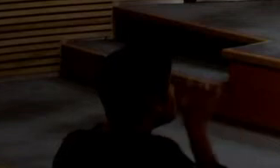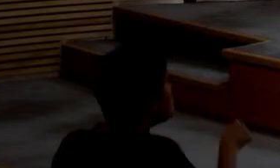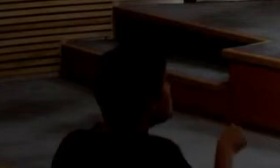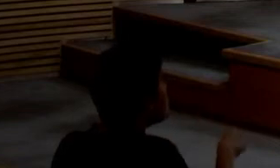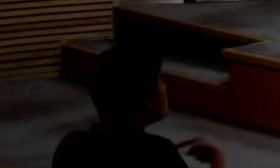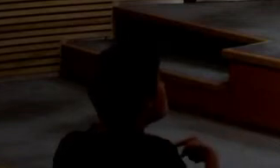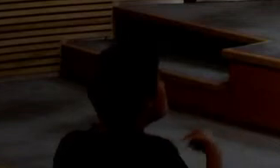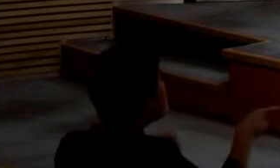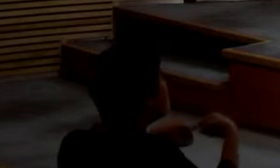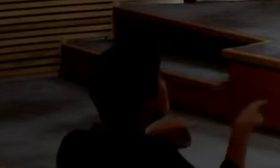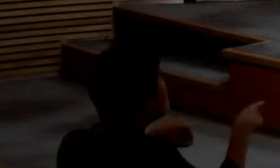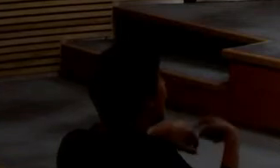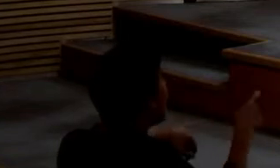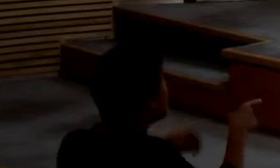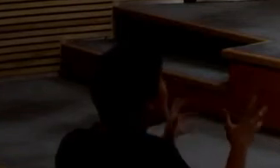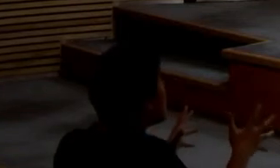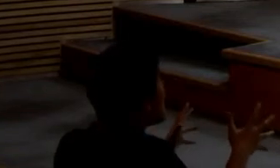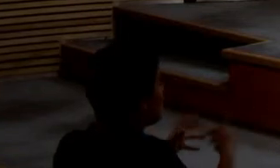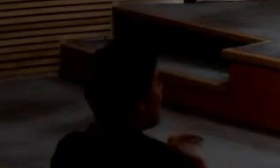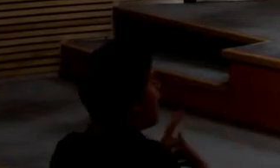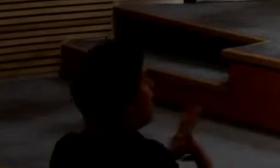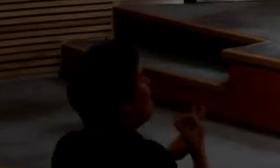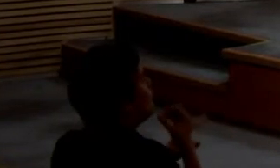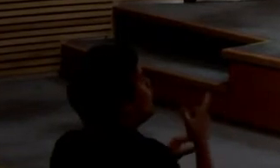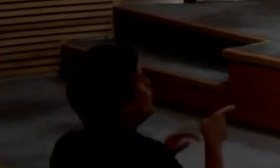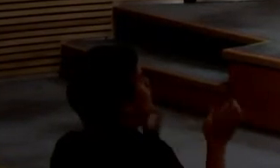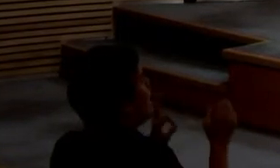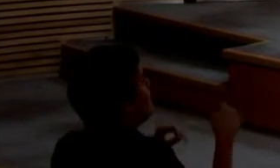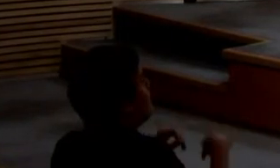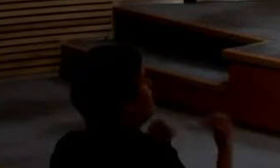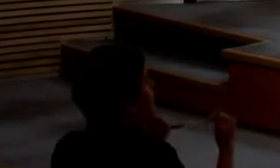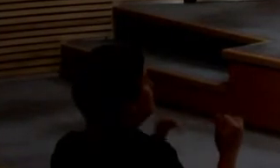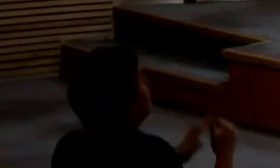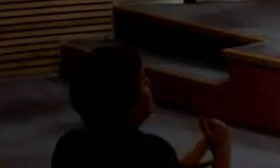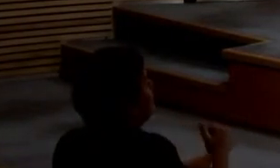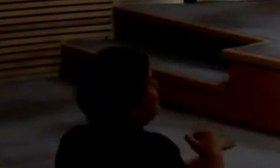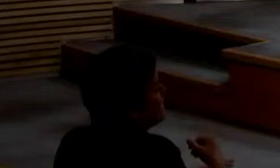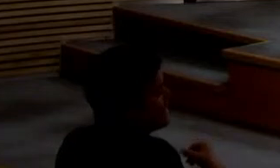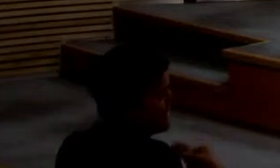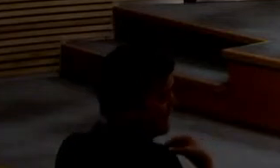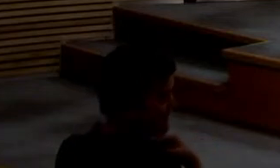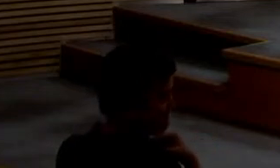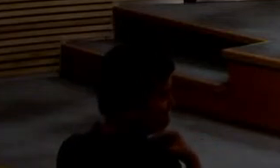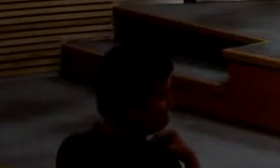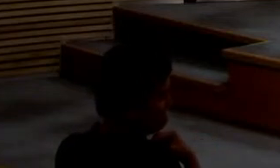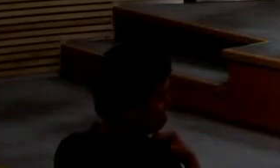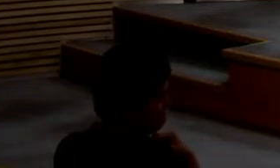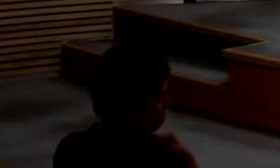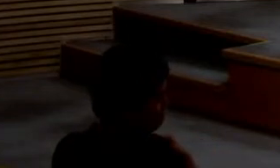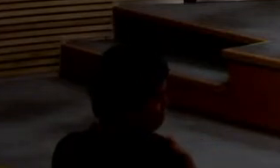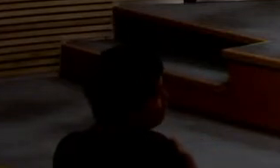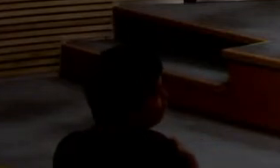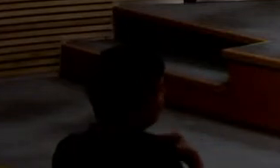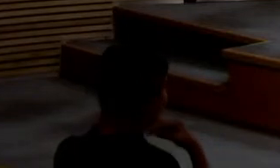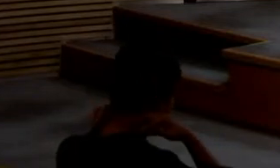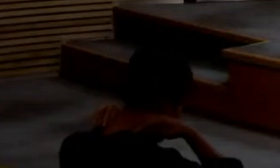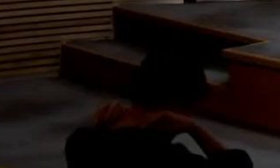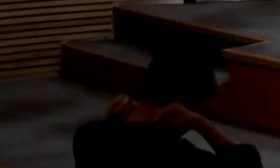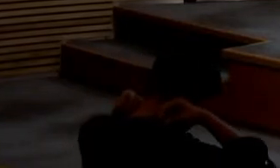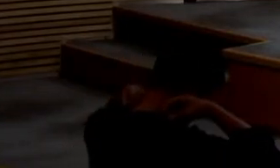it's quite shocking, some of the stuff that you can't get around here. And